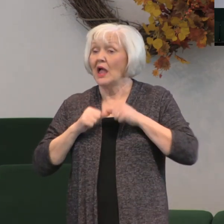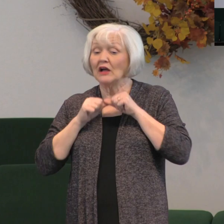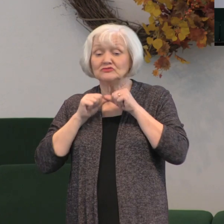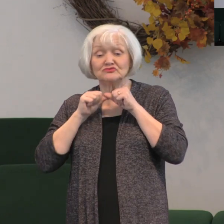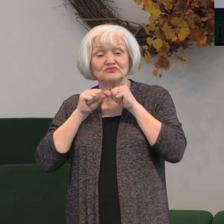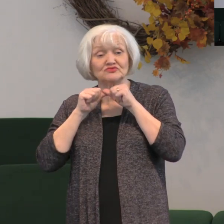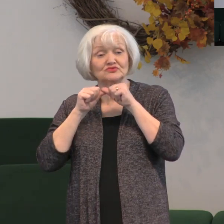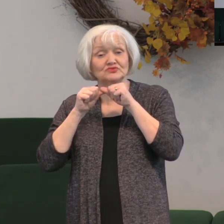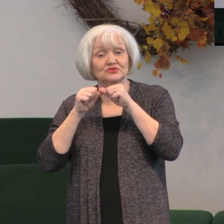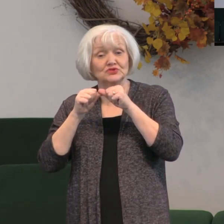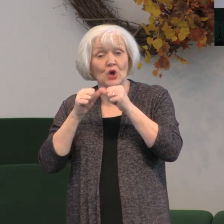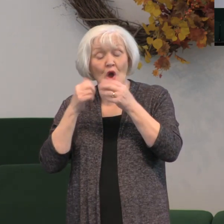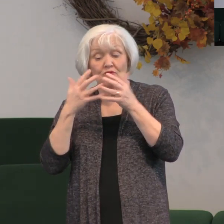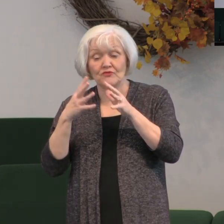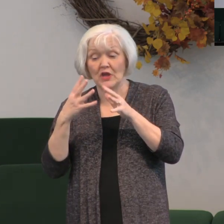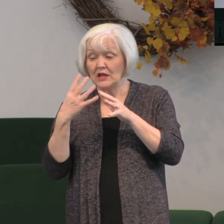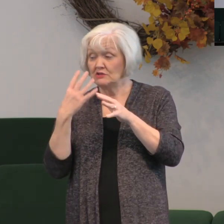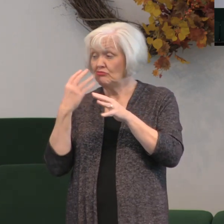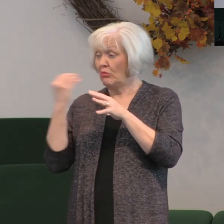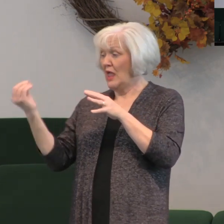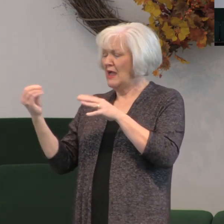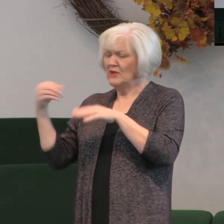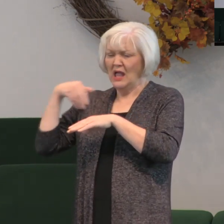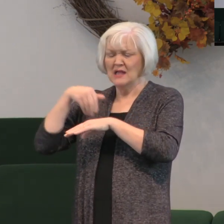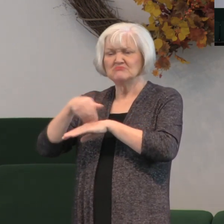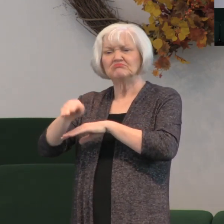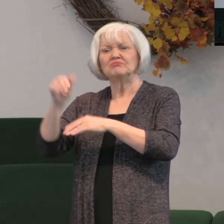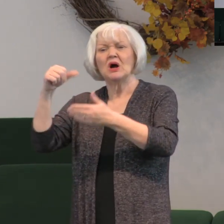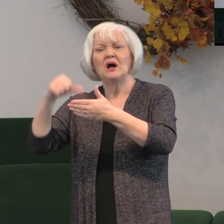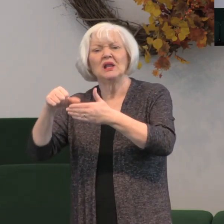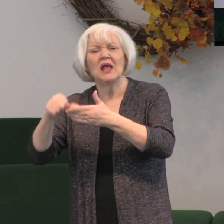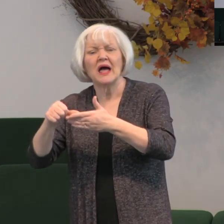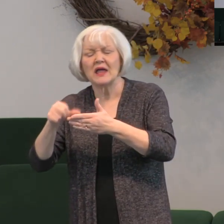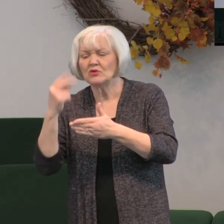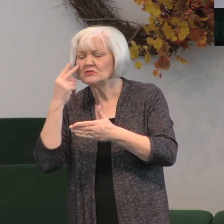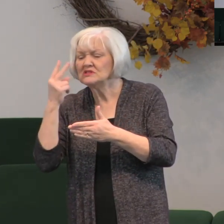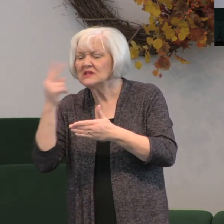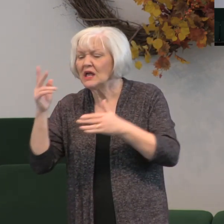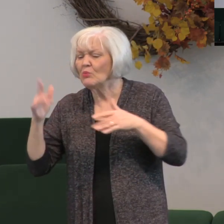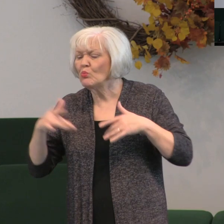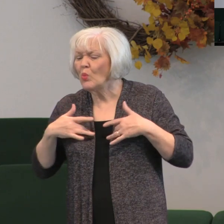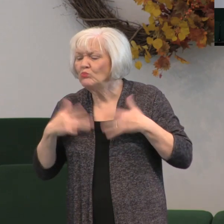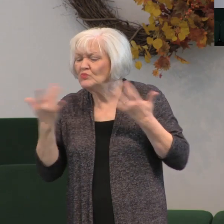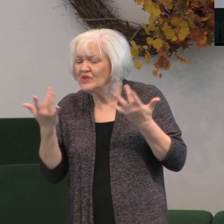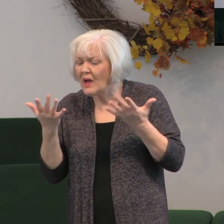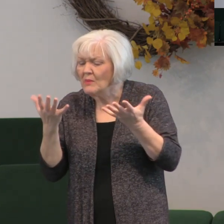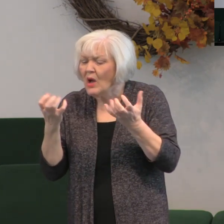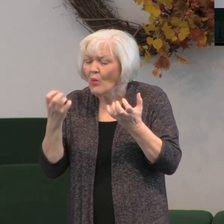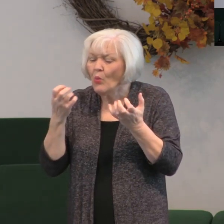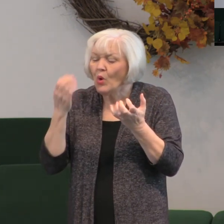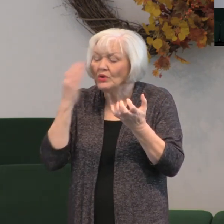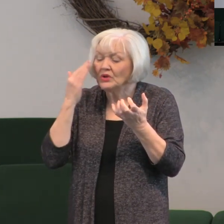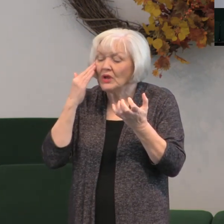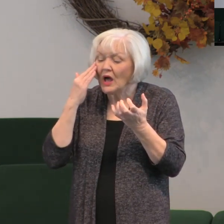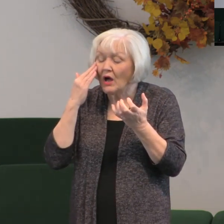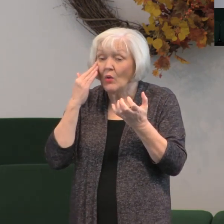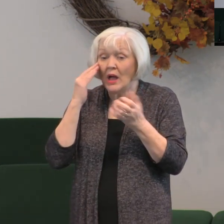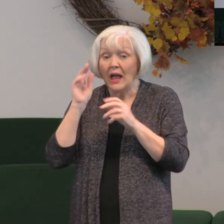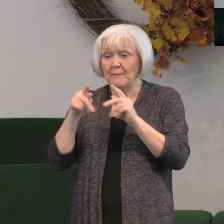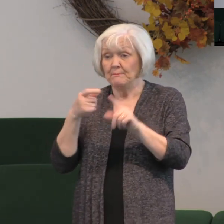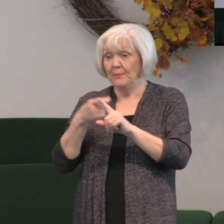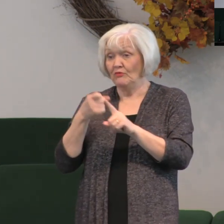he sent a letter back to kind of check in with them and see how things were going. And he had people come from the